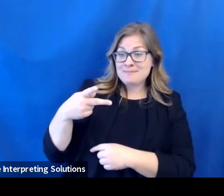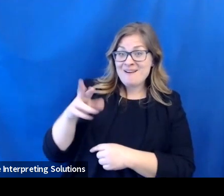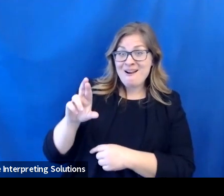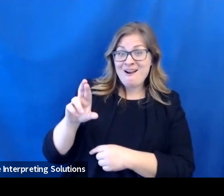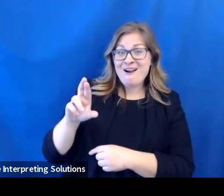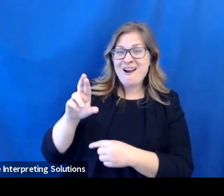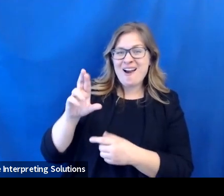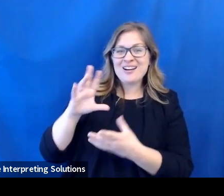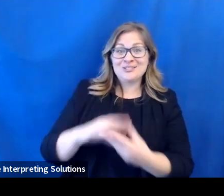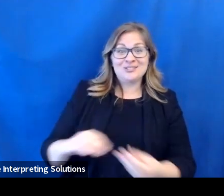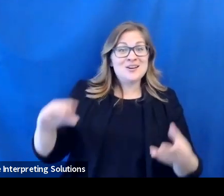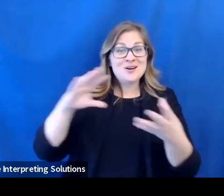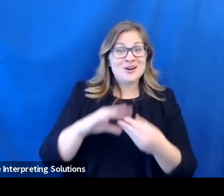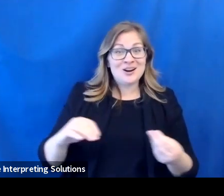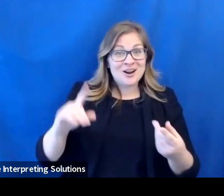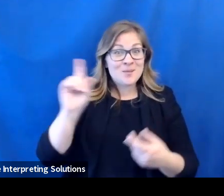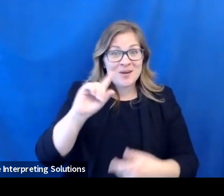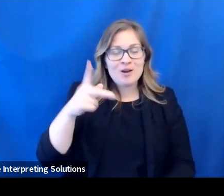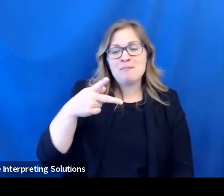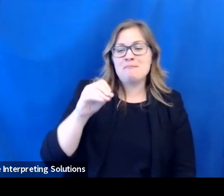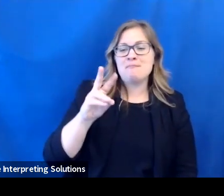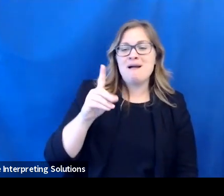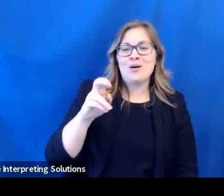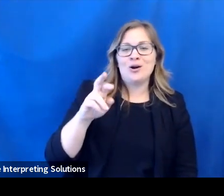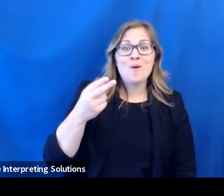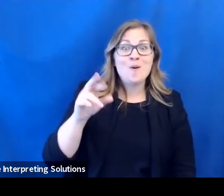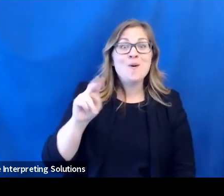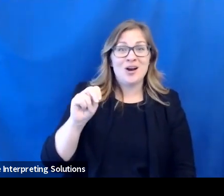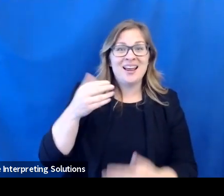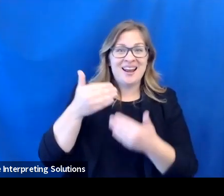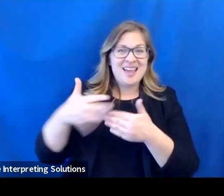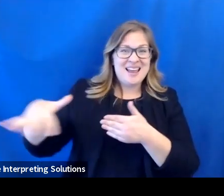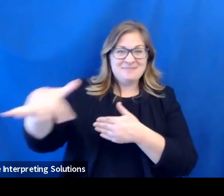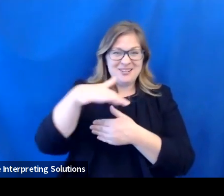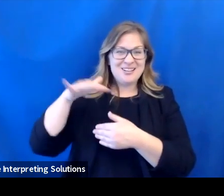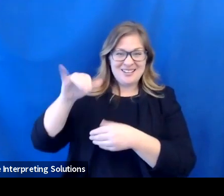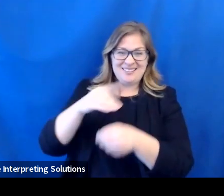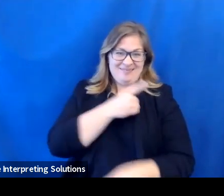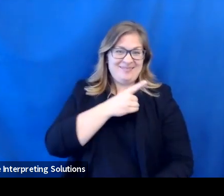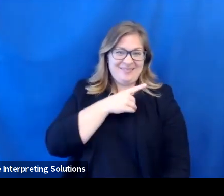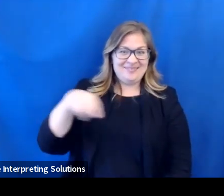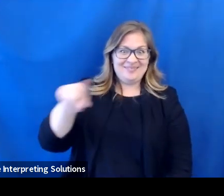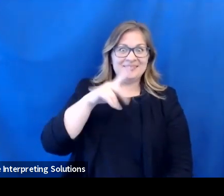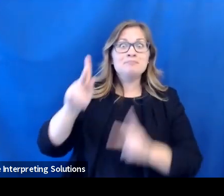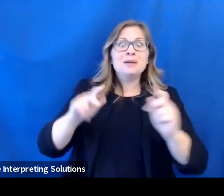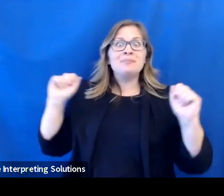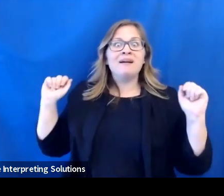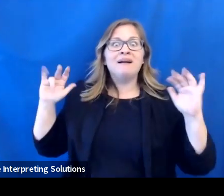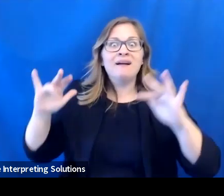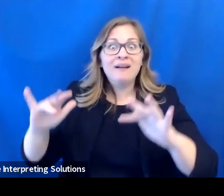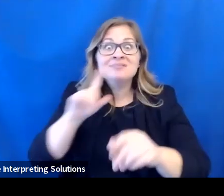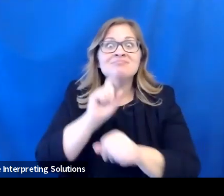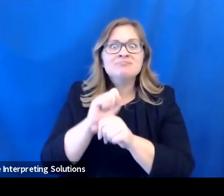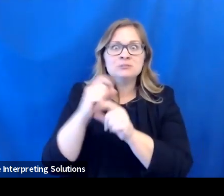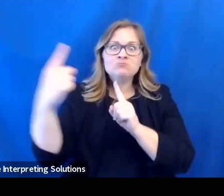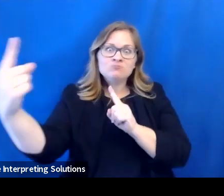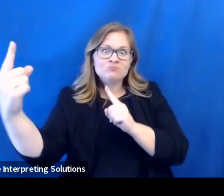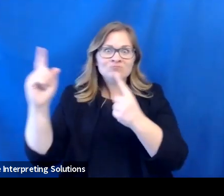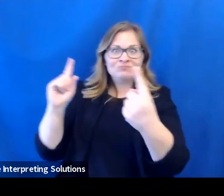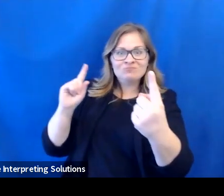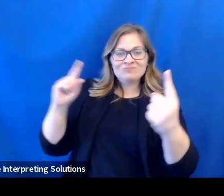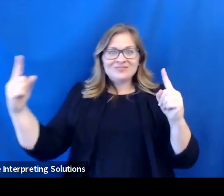7 o'clock, everybody goes outside and they social distance, and then they start singing. So they've done, I See